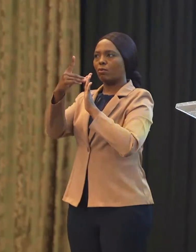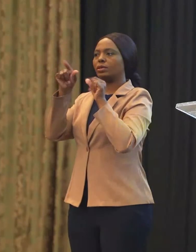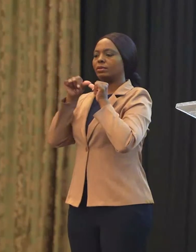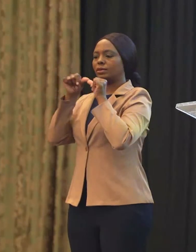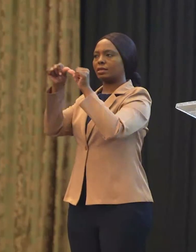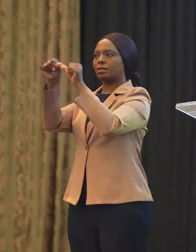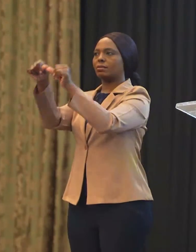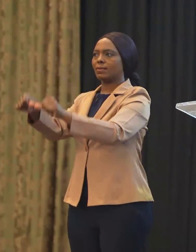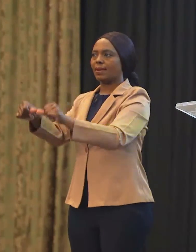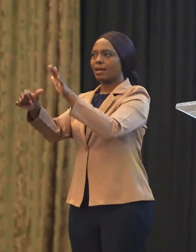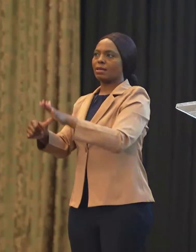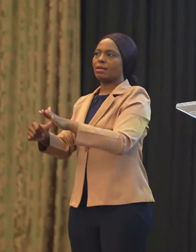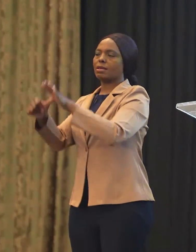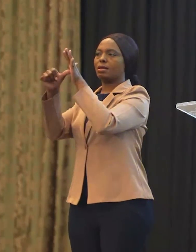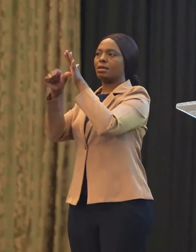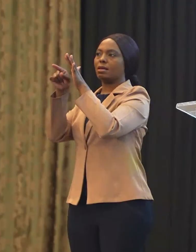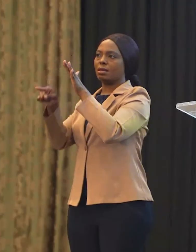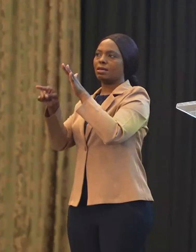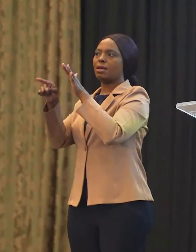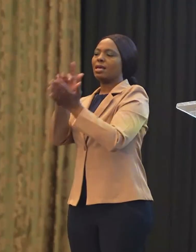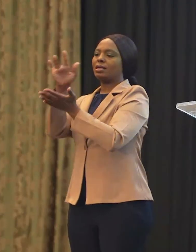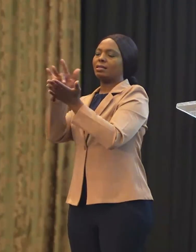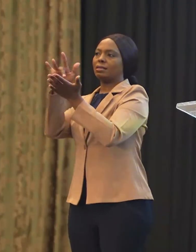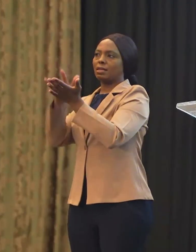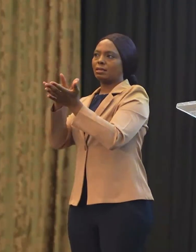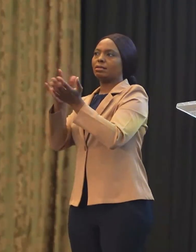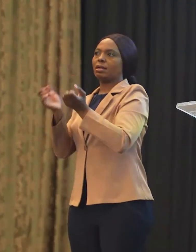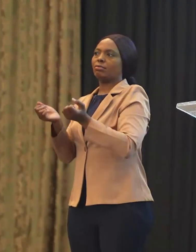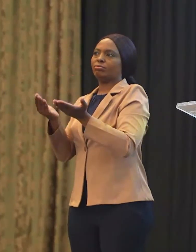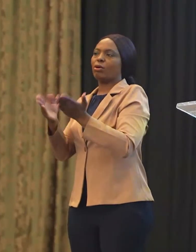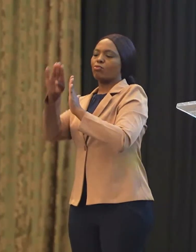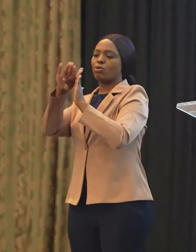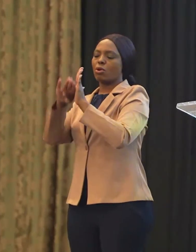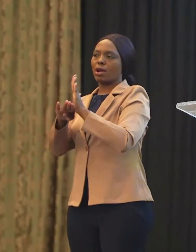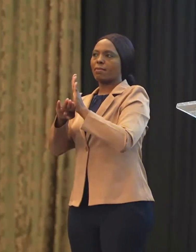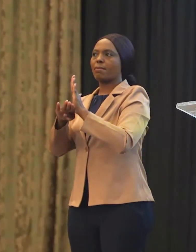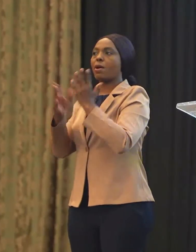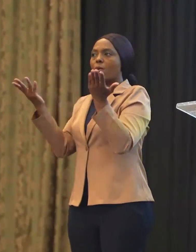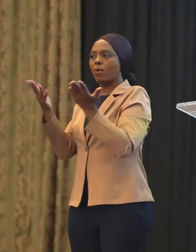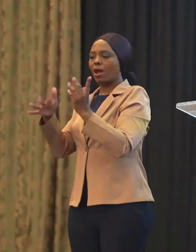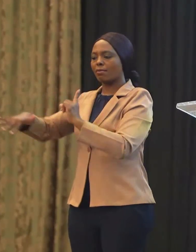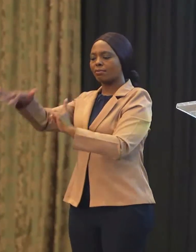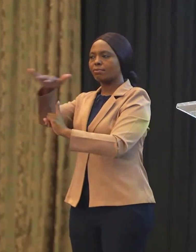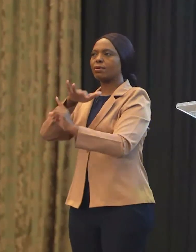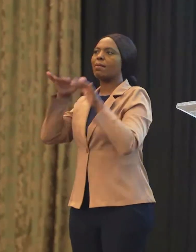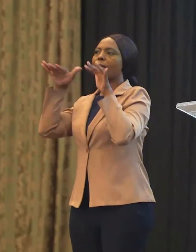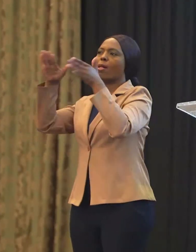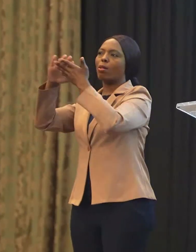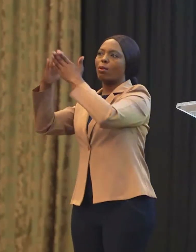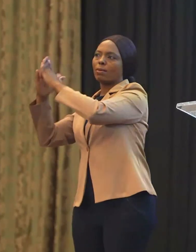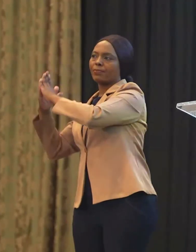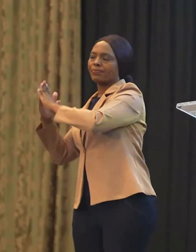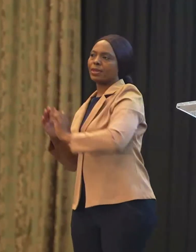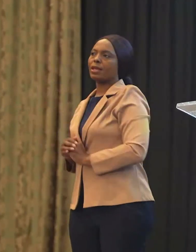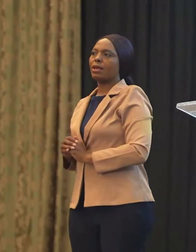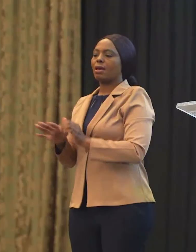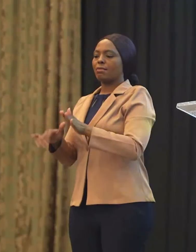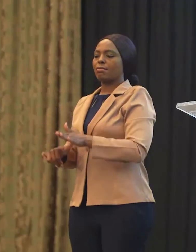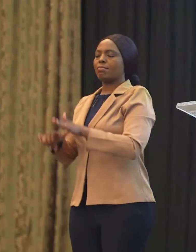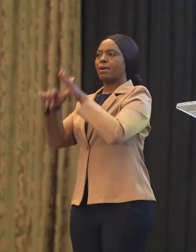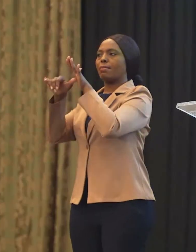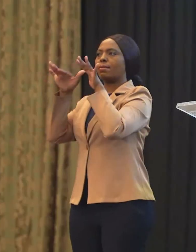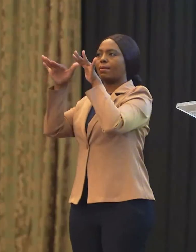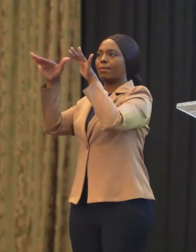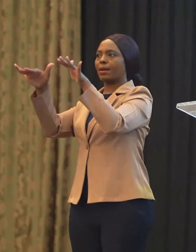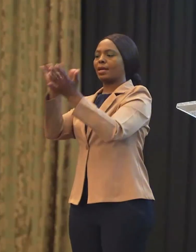within the public health facility. And we are looking into also establishing the key population centers of